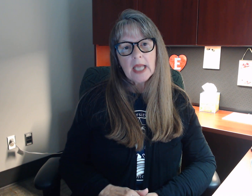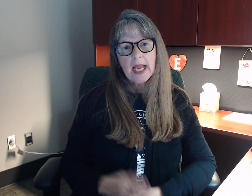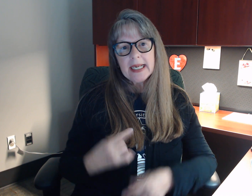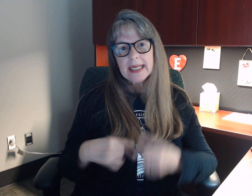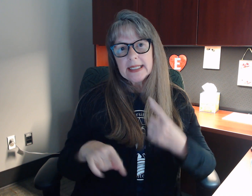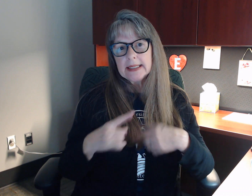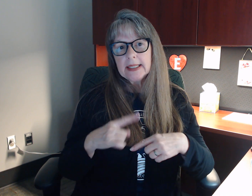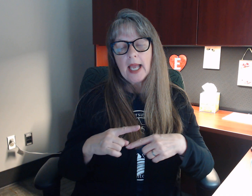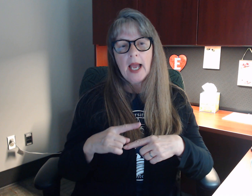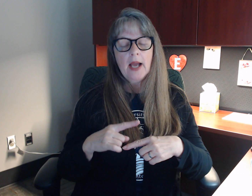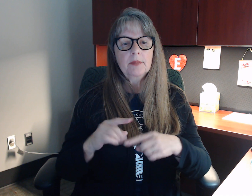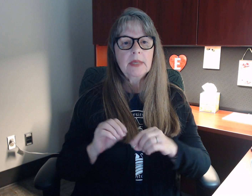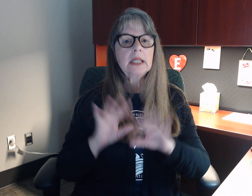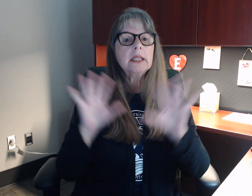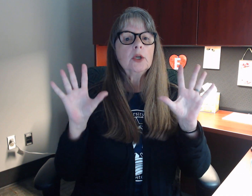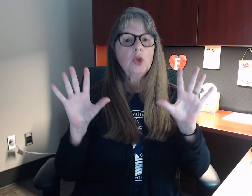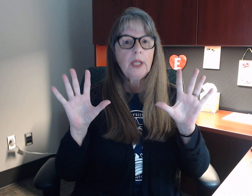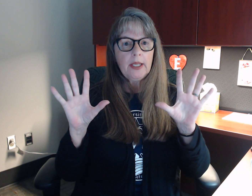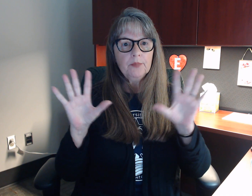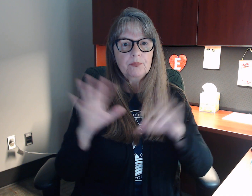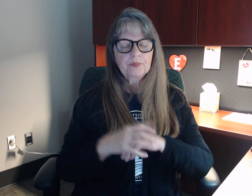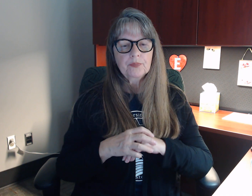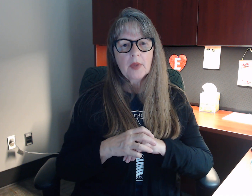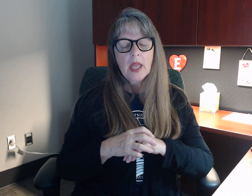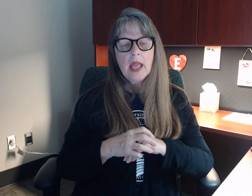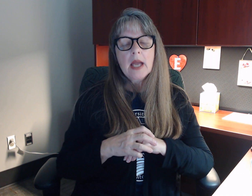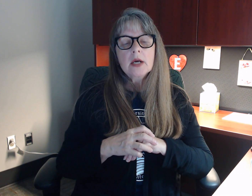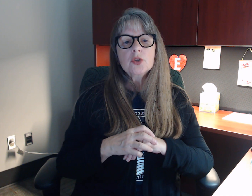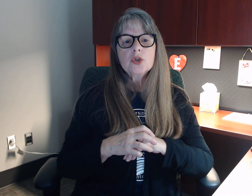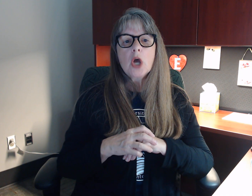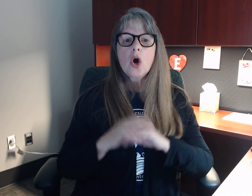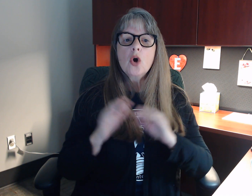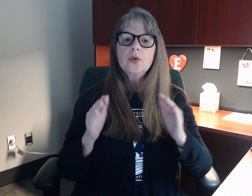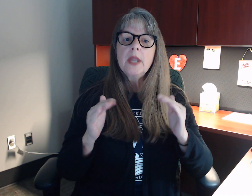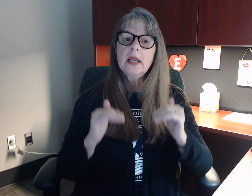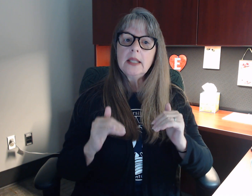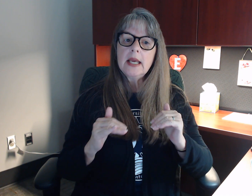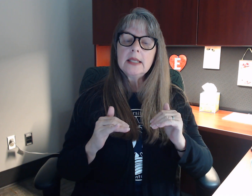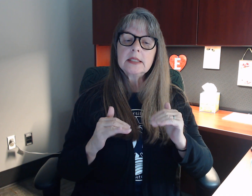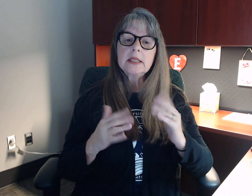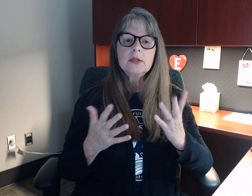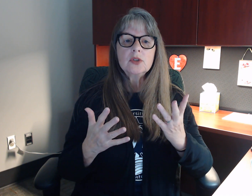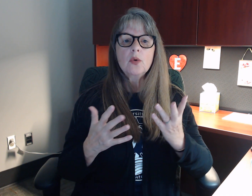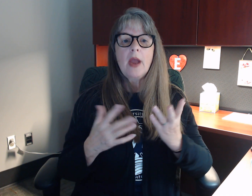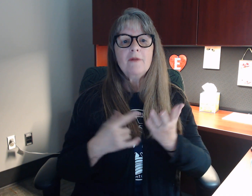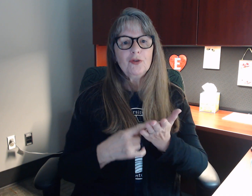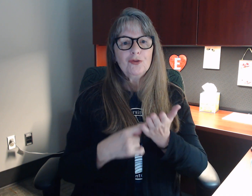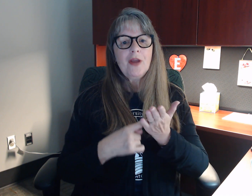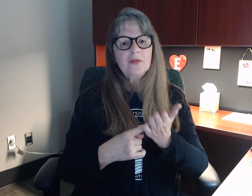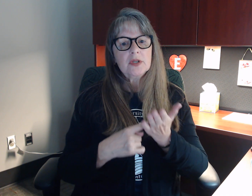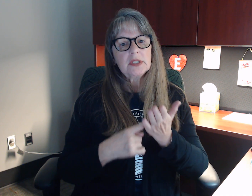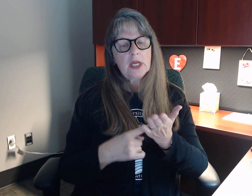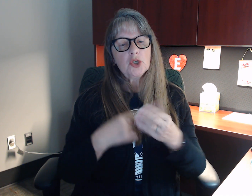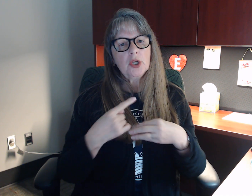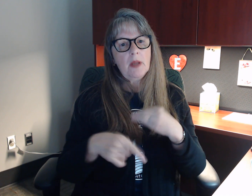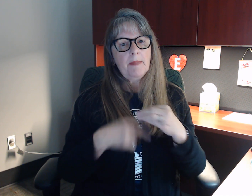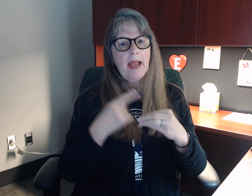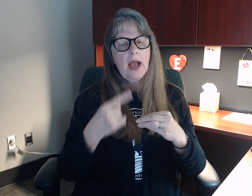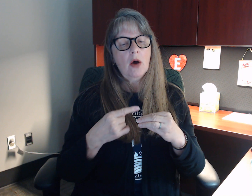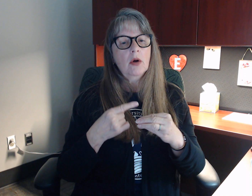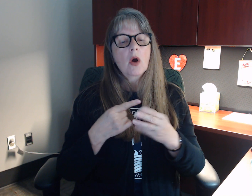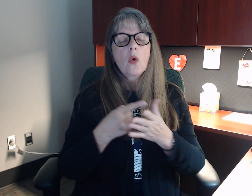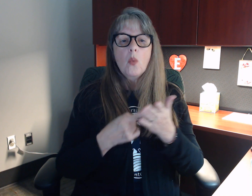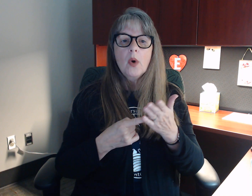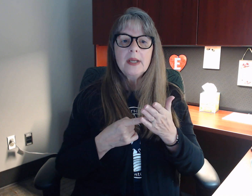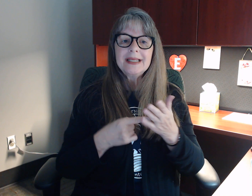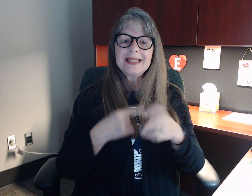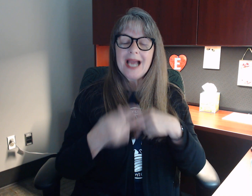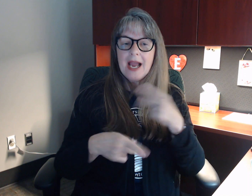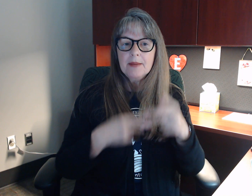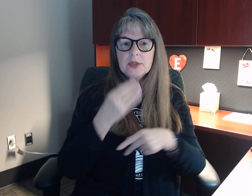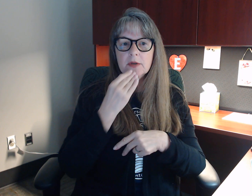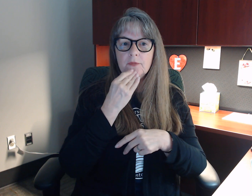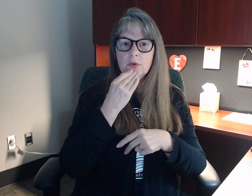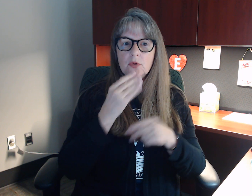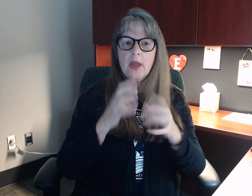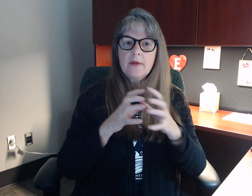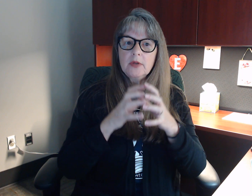it clearly. So now after you have a discussion about what types of food have a lot